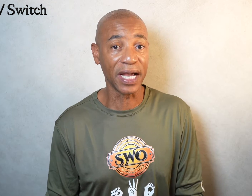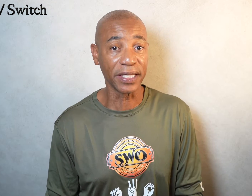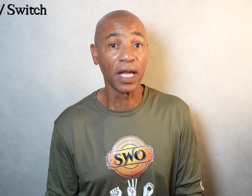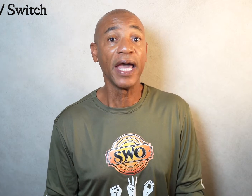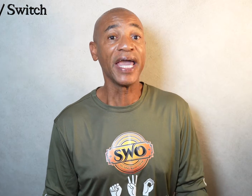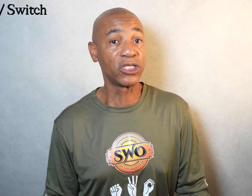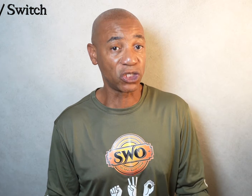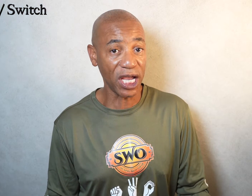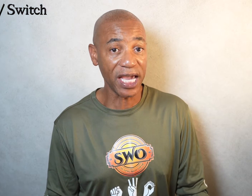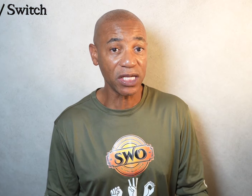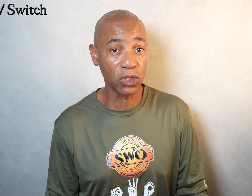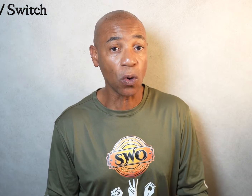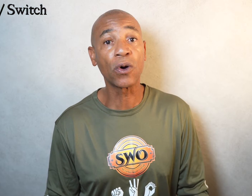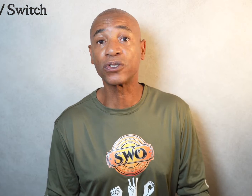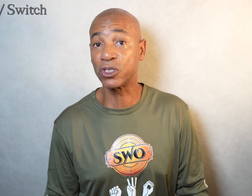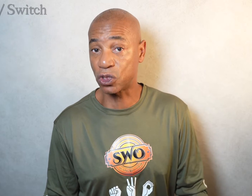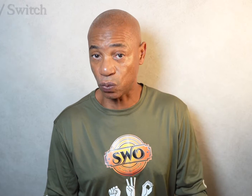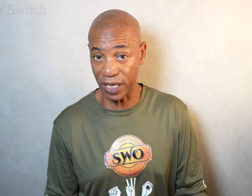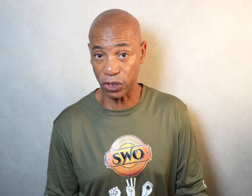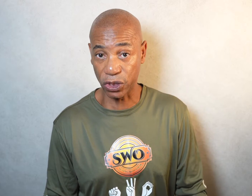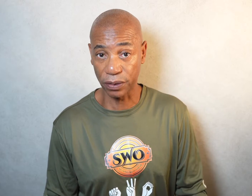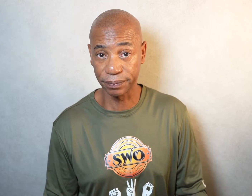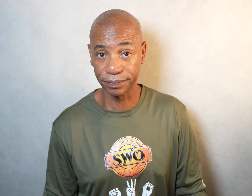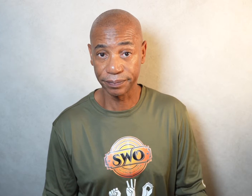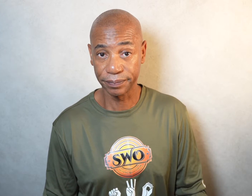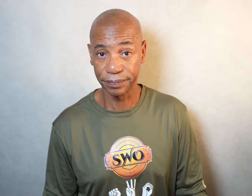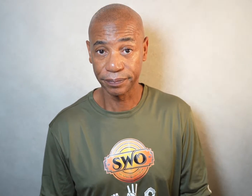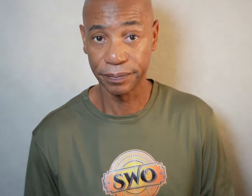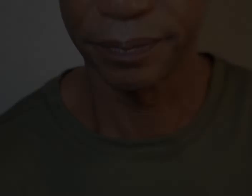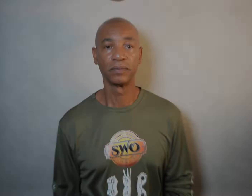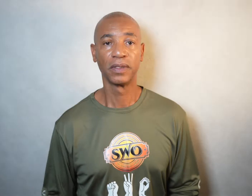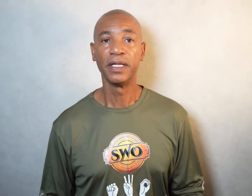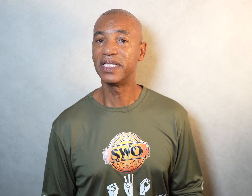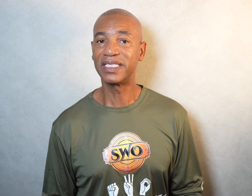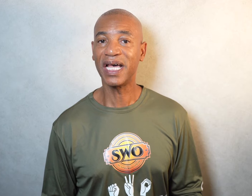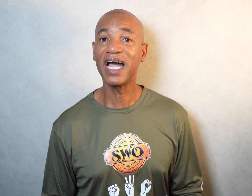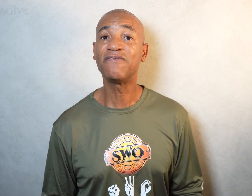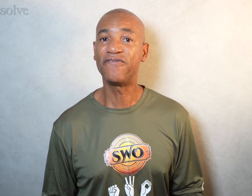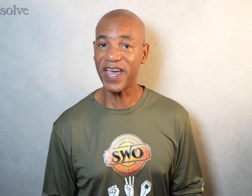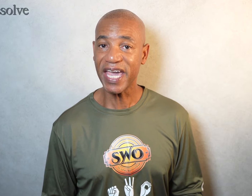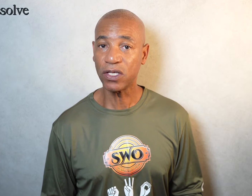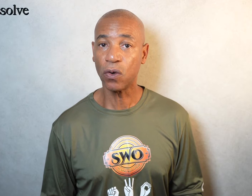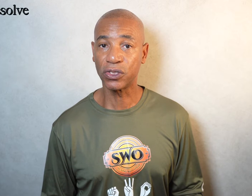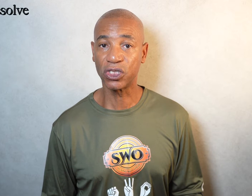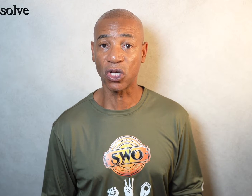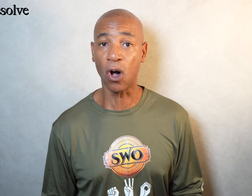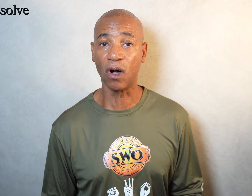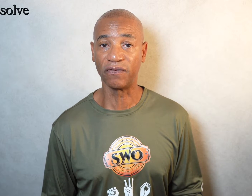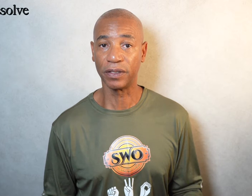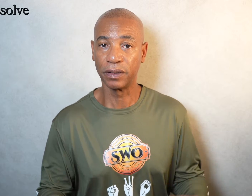sign exchange or to switch. The sign fade or dissolve.